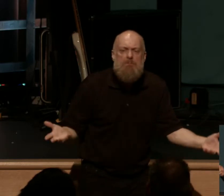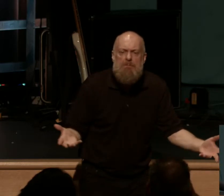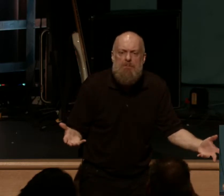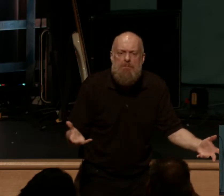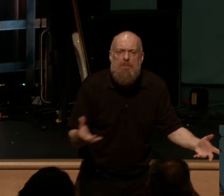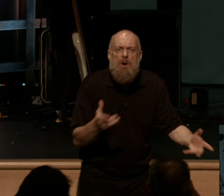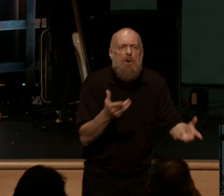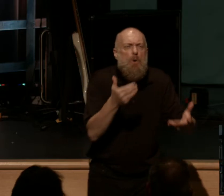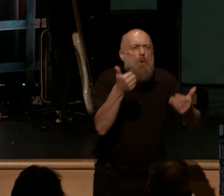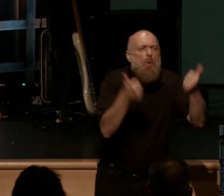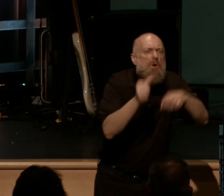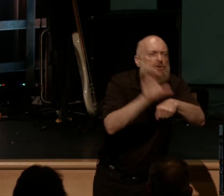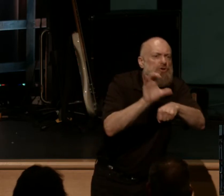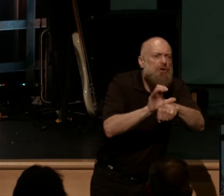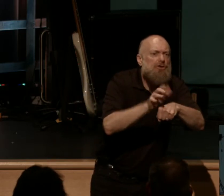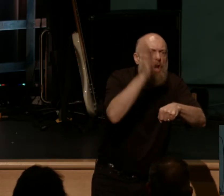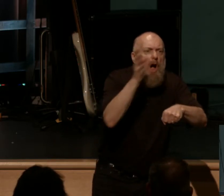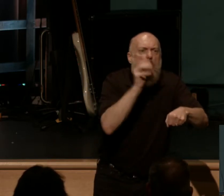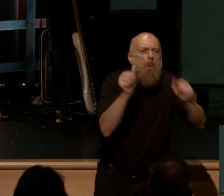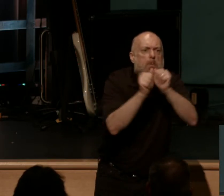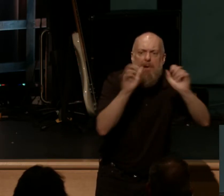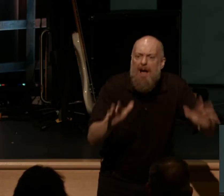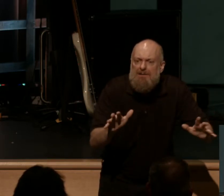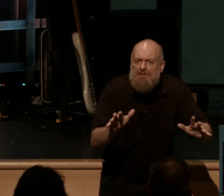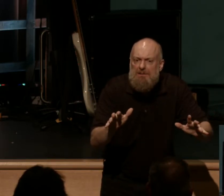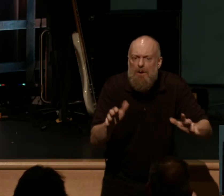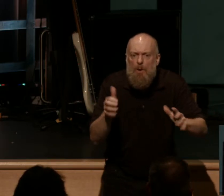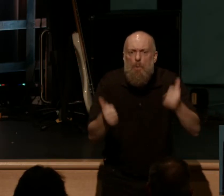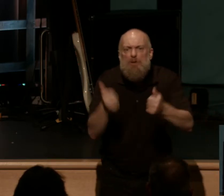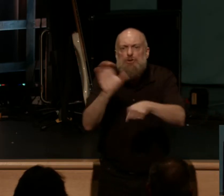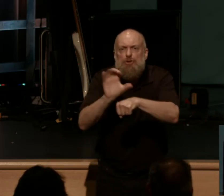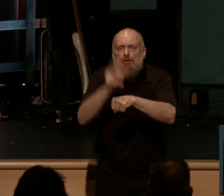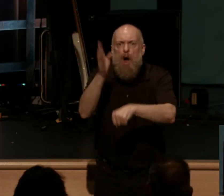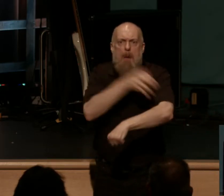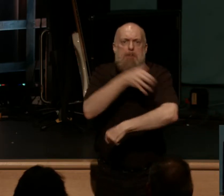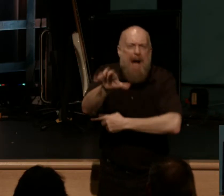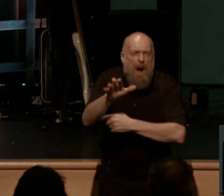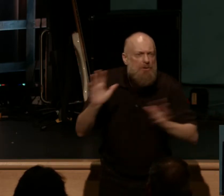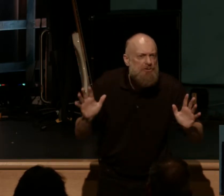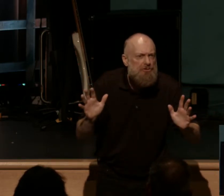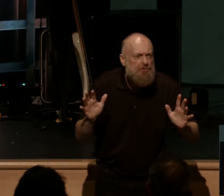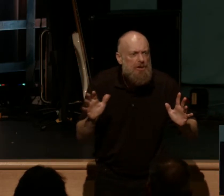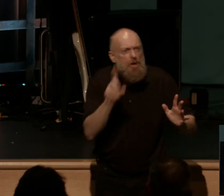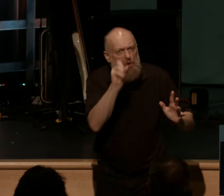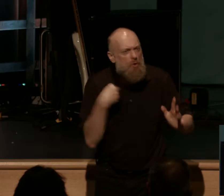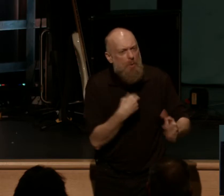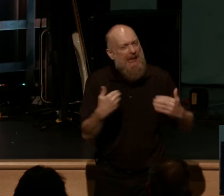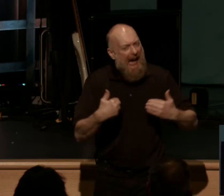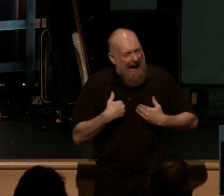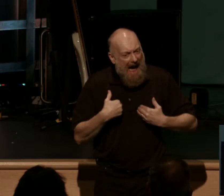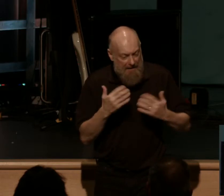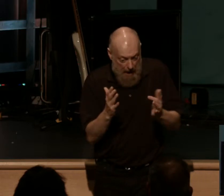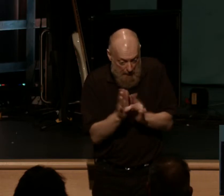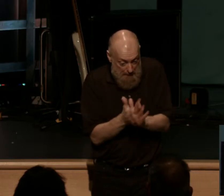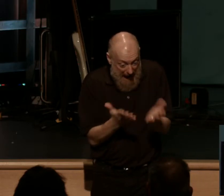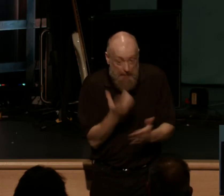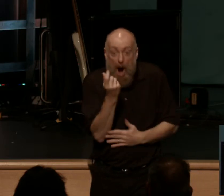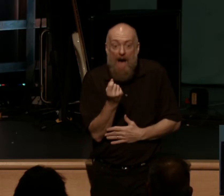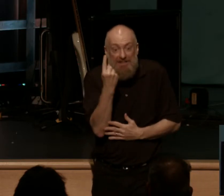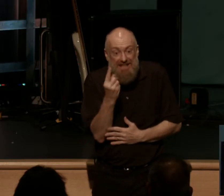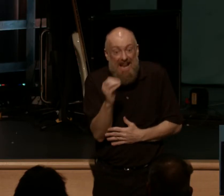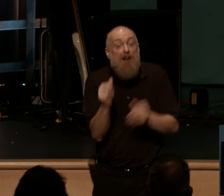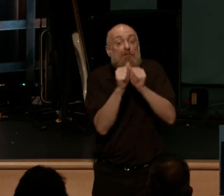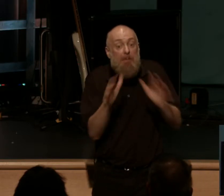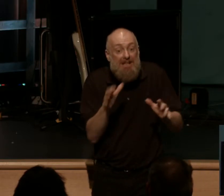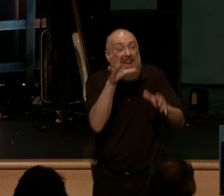the church? What is the church that God empowers? Do we have a biblical understanding of the blessing